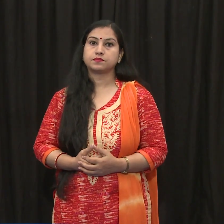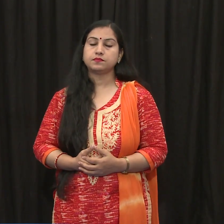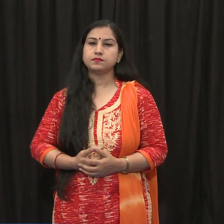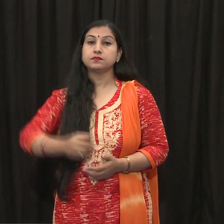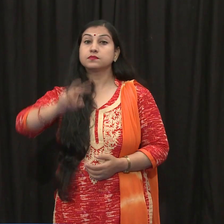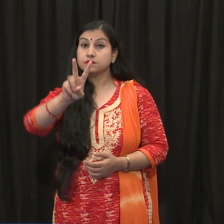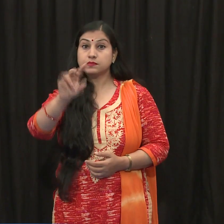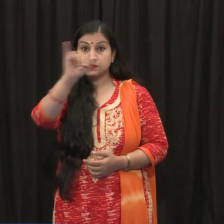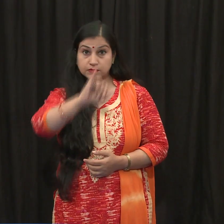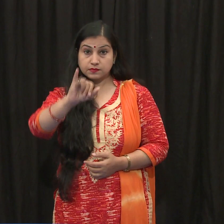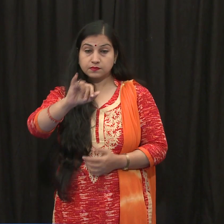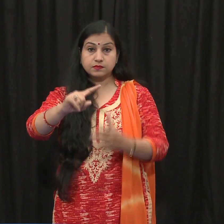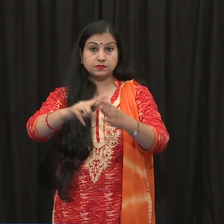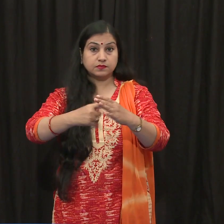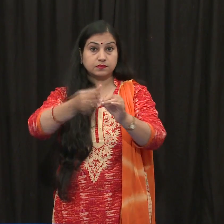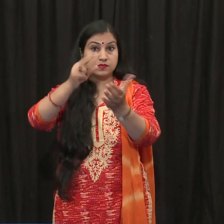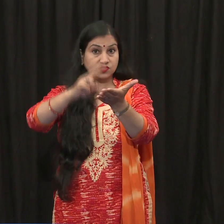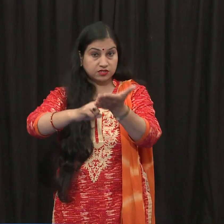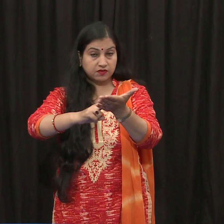26 January 1950.